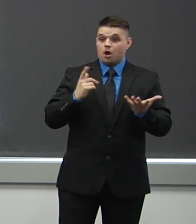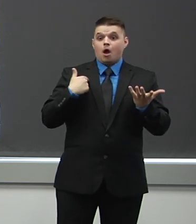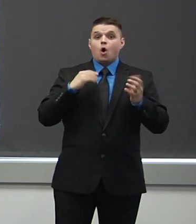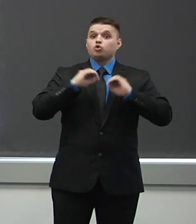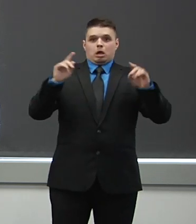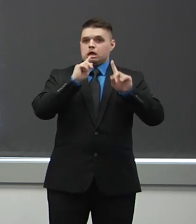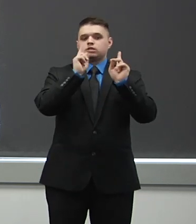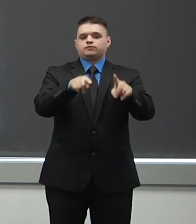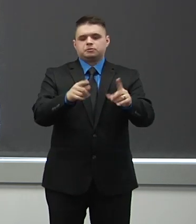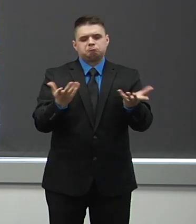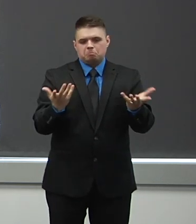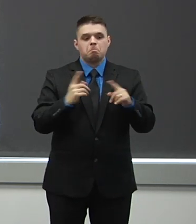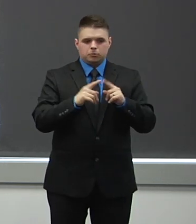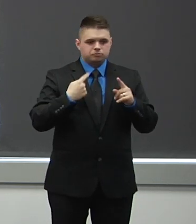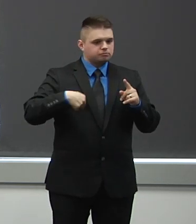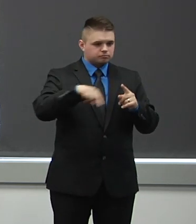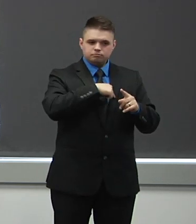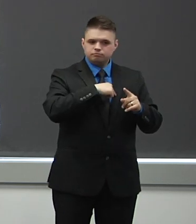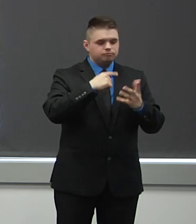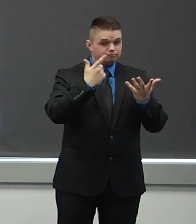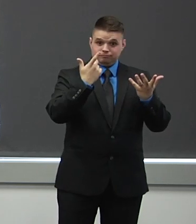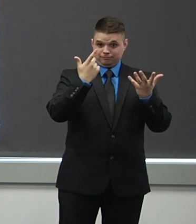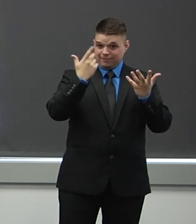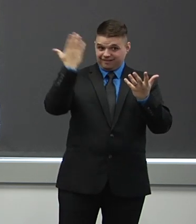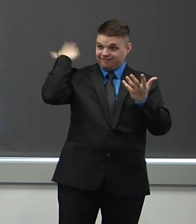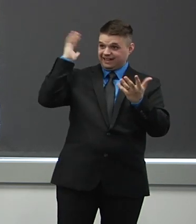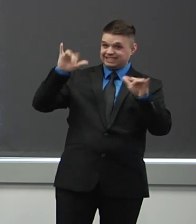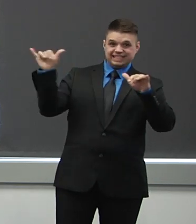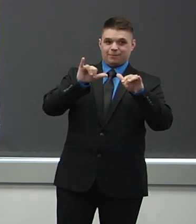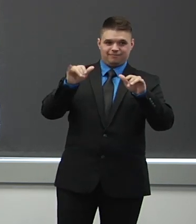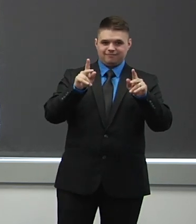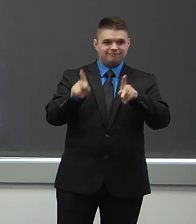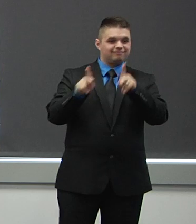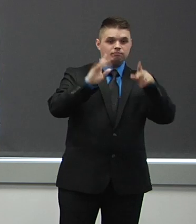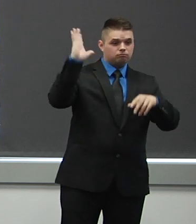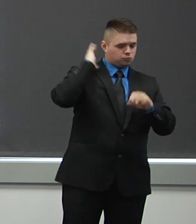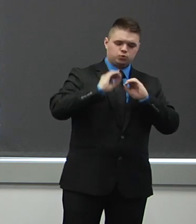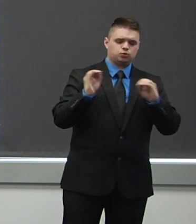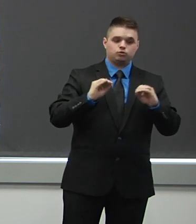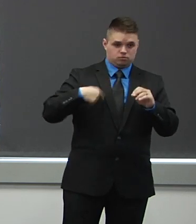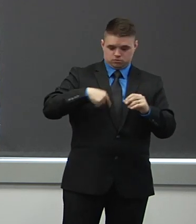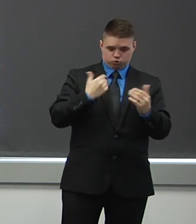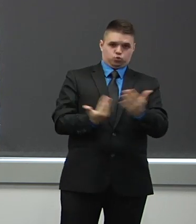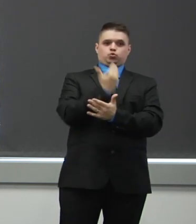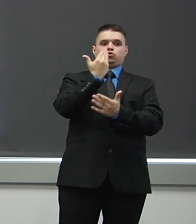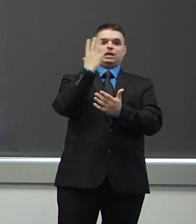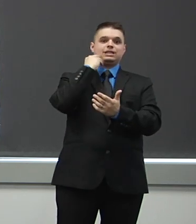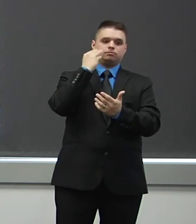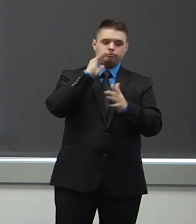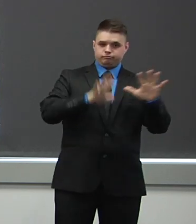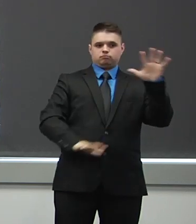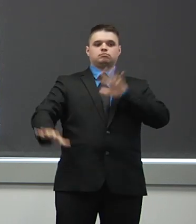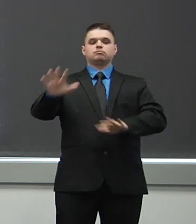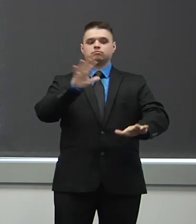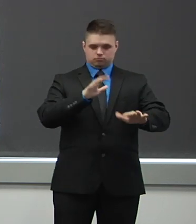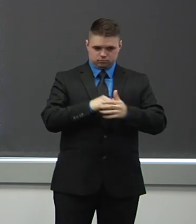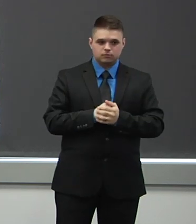lived through anything like this. I should say, except for the veteran down in the Lebanon nursing home